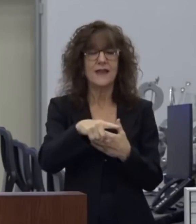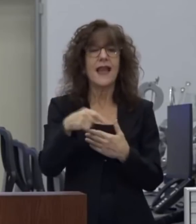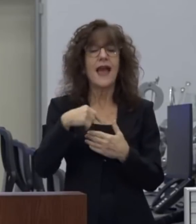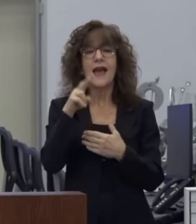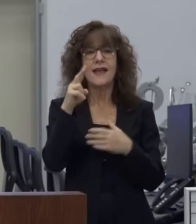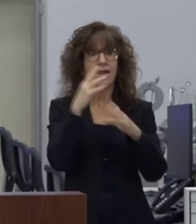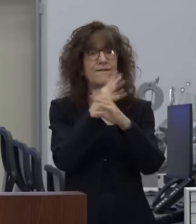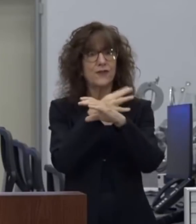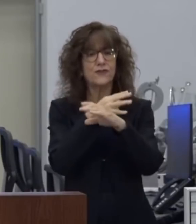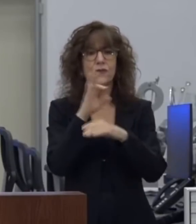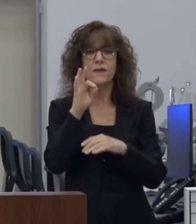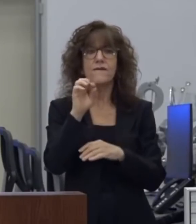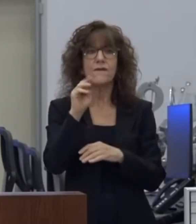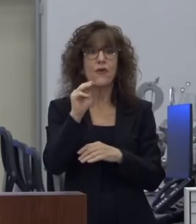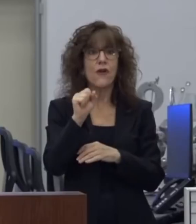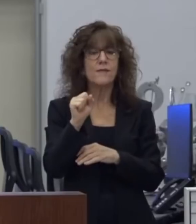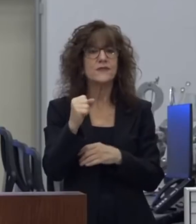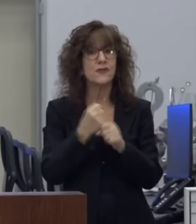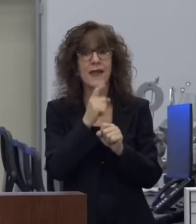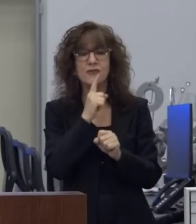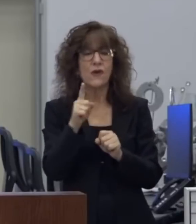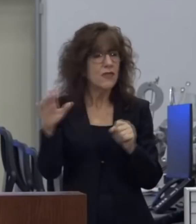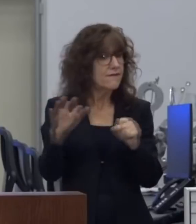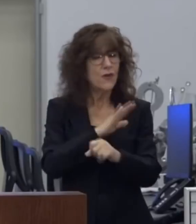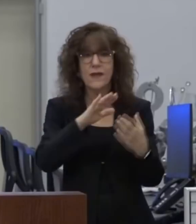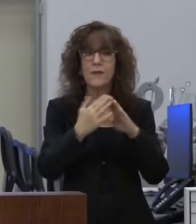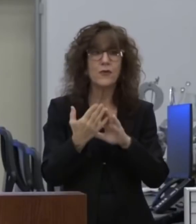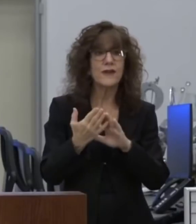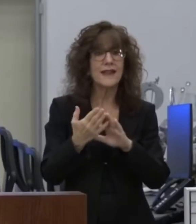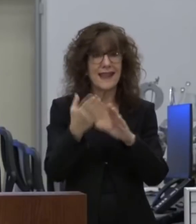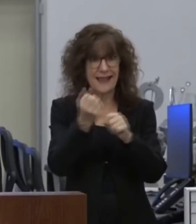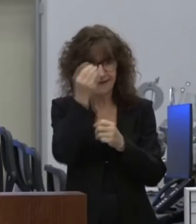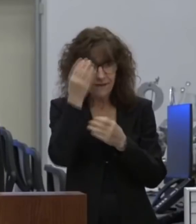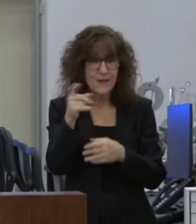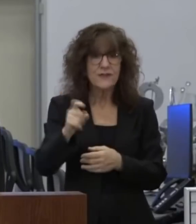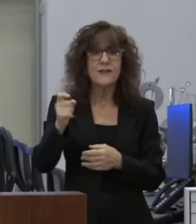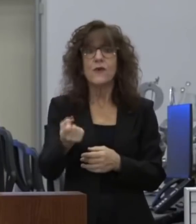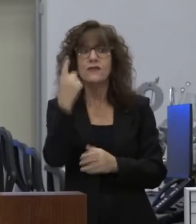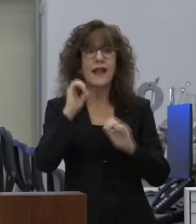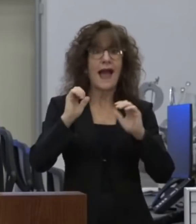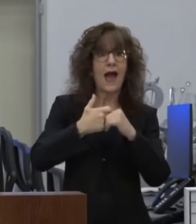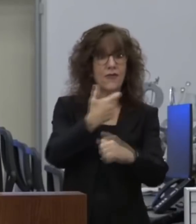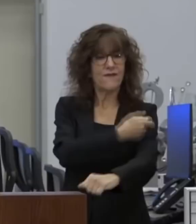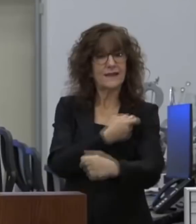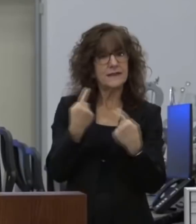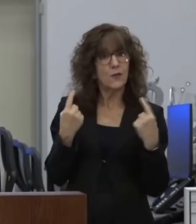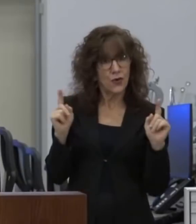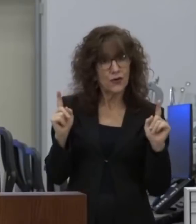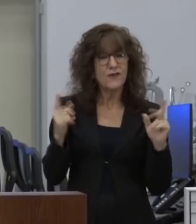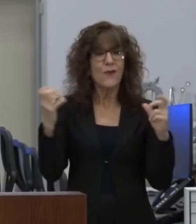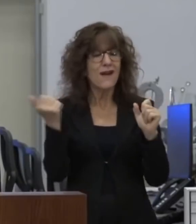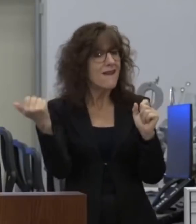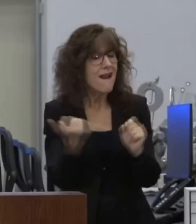virtual forums to make sure that the entire community receives the information they need to understand how this vaccine works. We want every